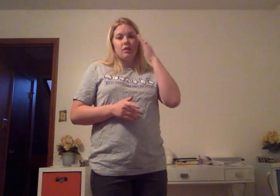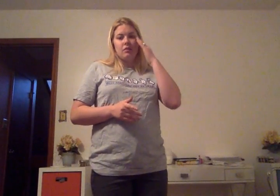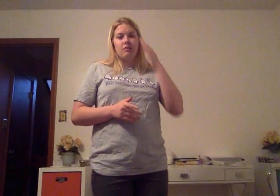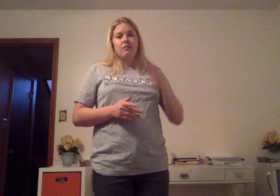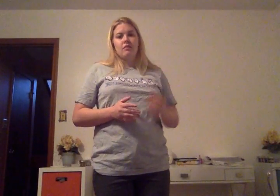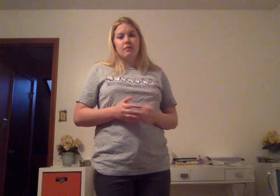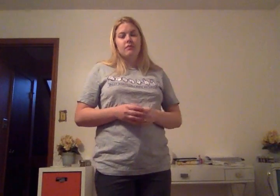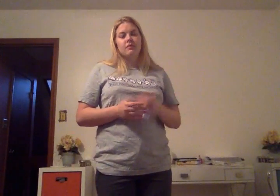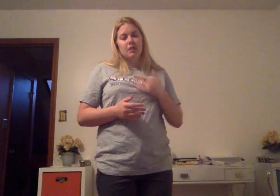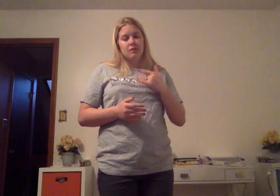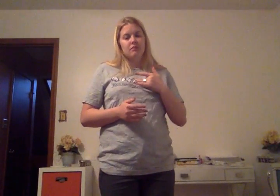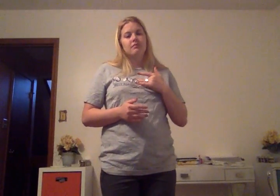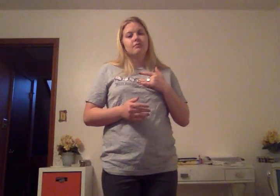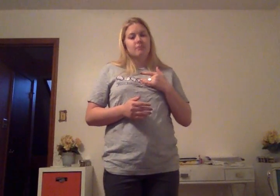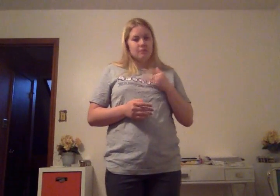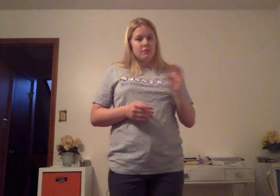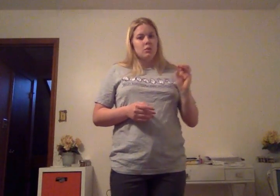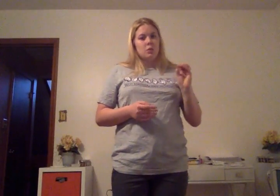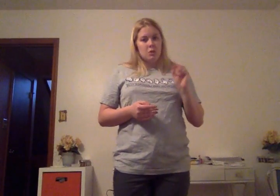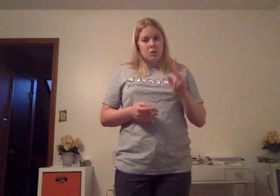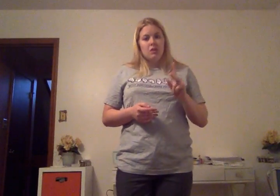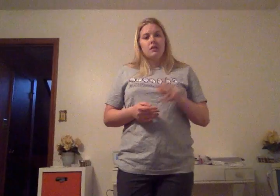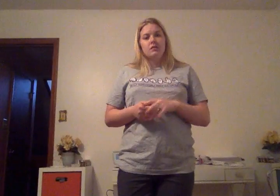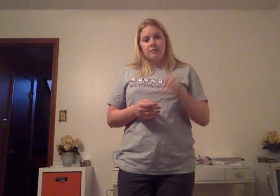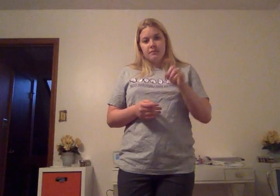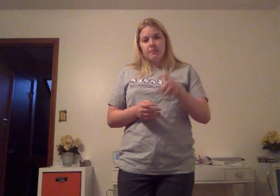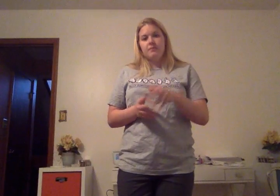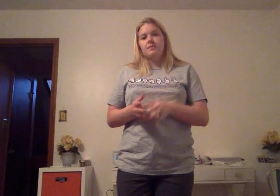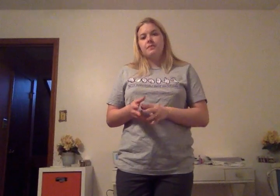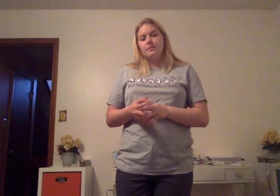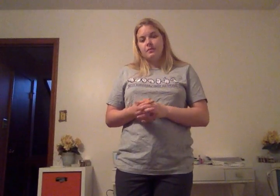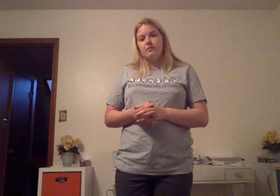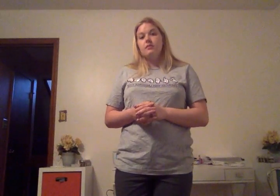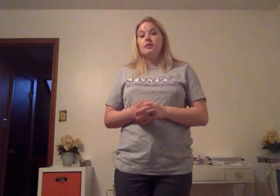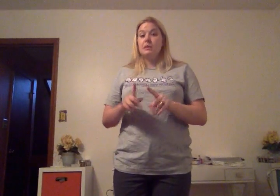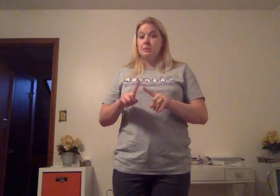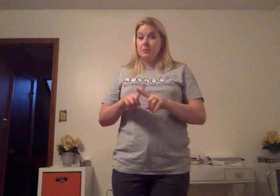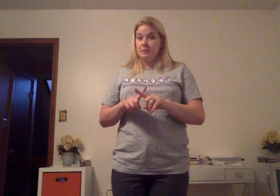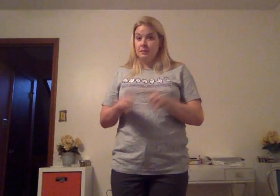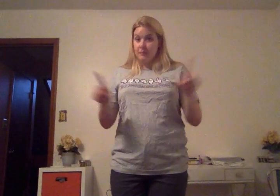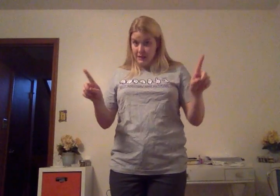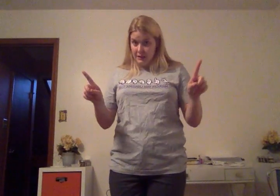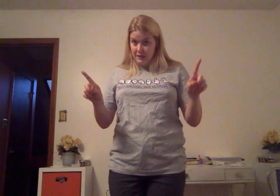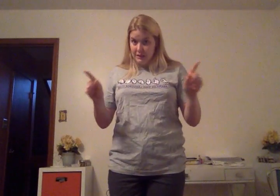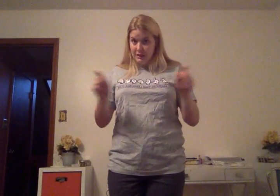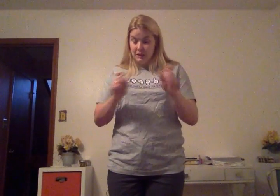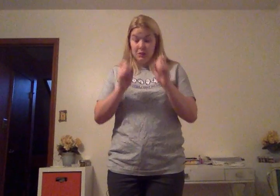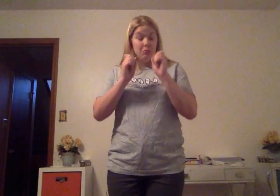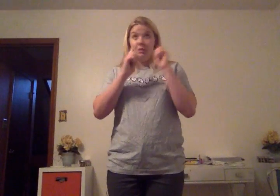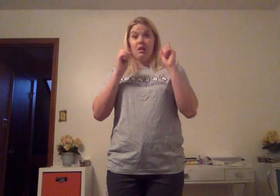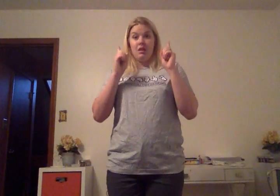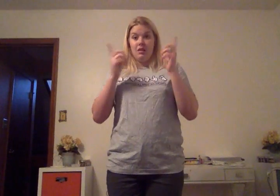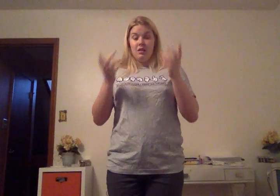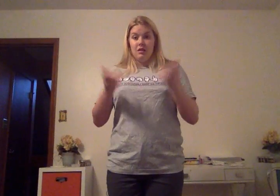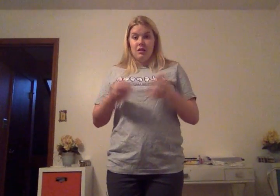more peace that this was something I was supposed to do. But I did have a surprise, and I made her pretend